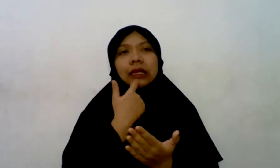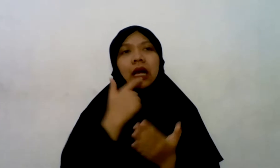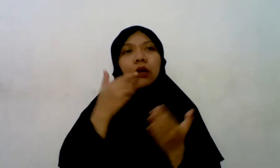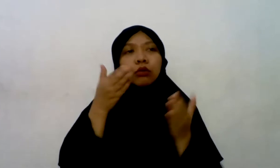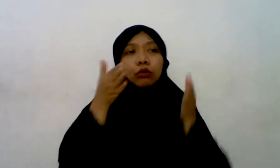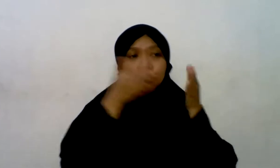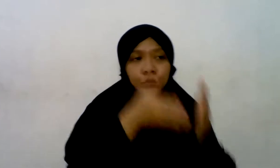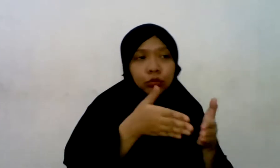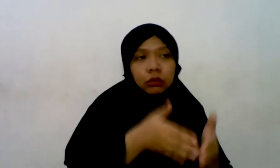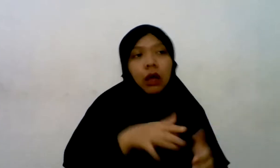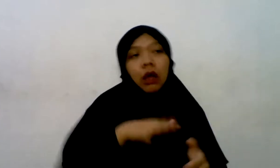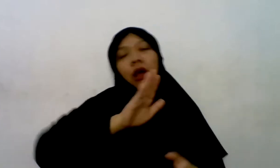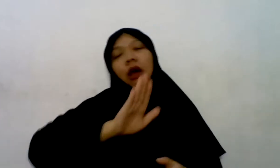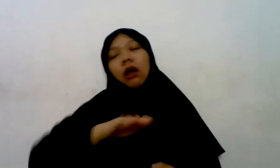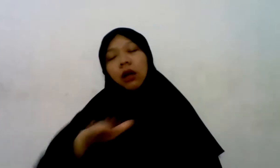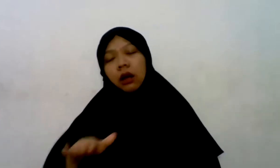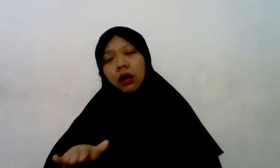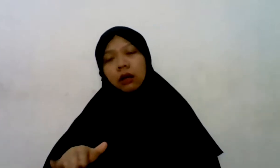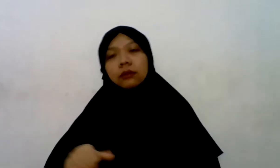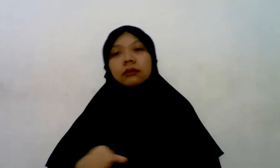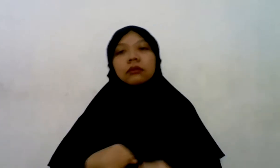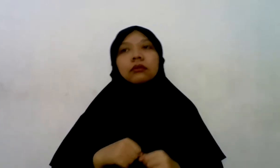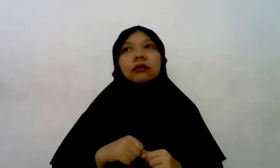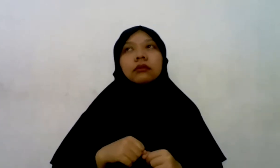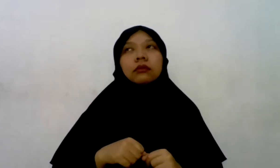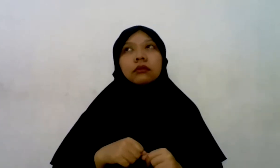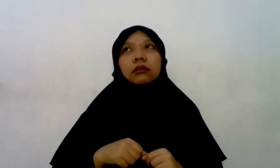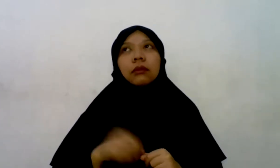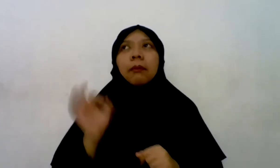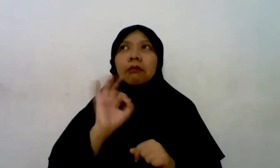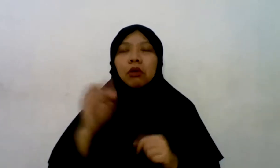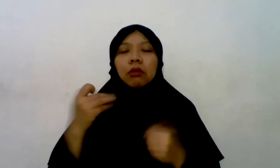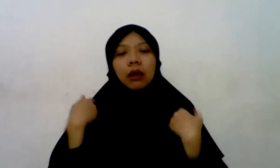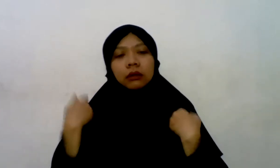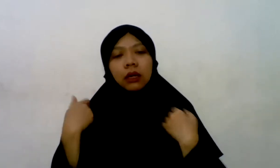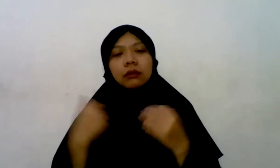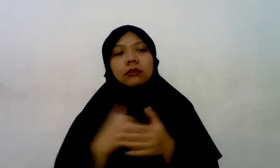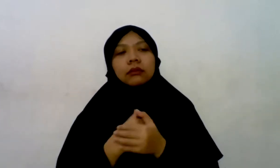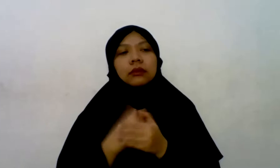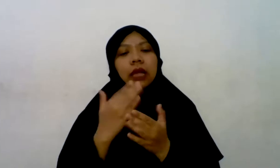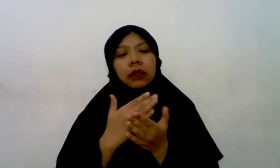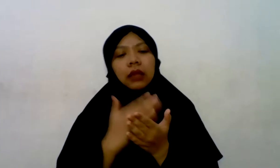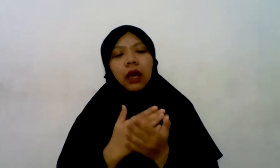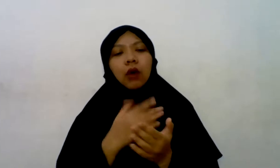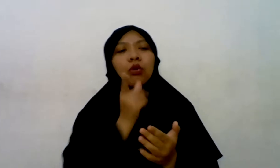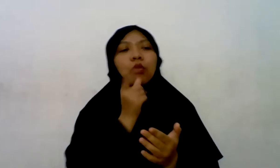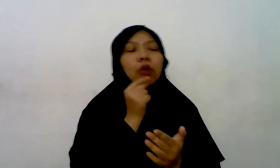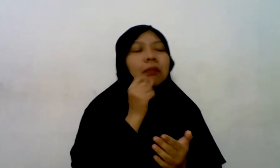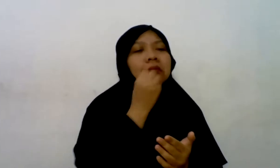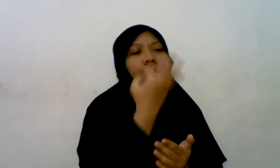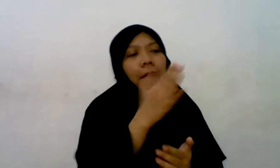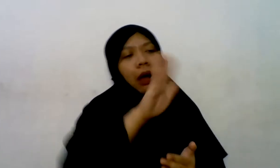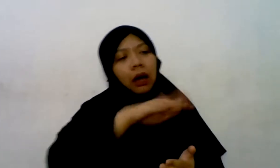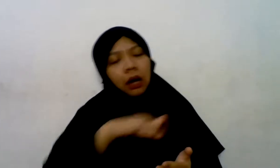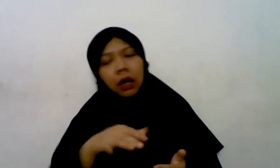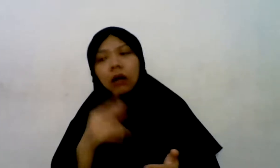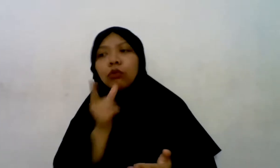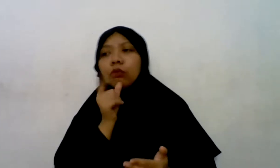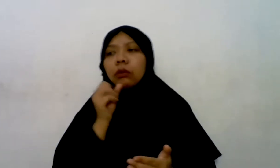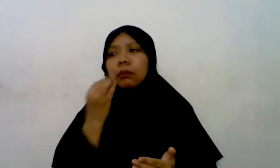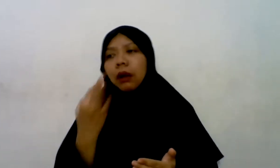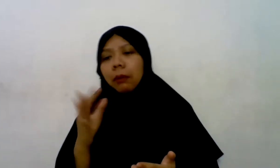doesn't necessarily tell us what the age of victims are, for instance. So much more research needs to be